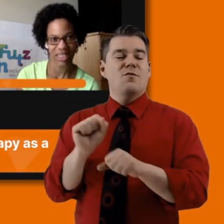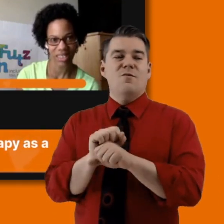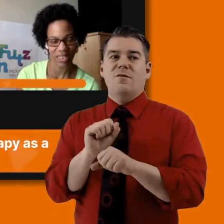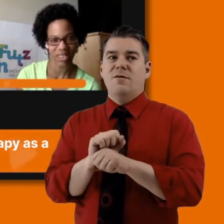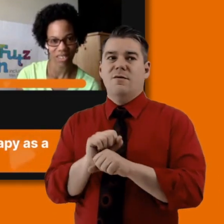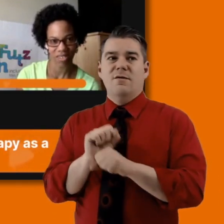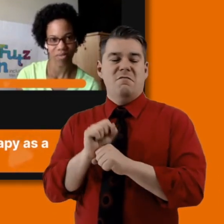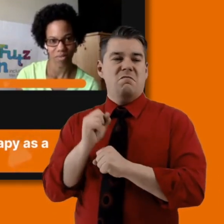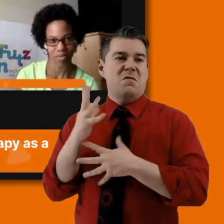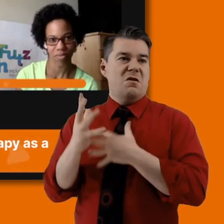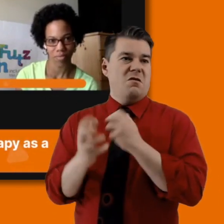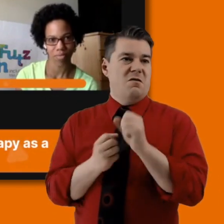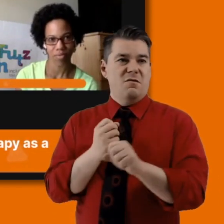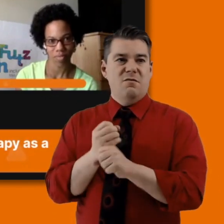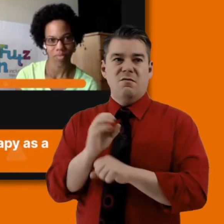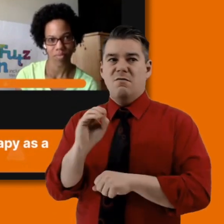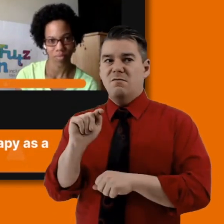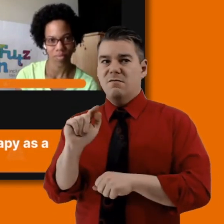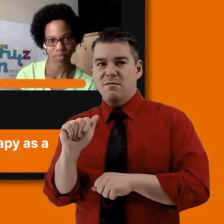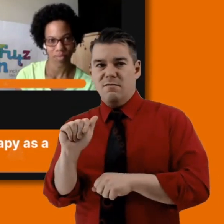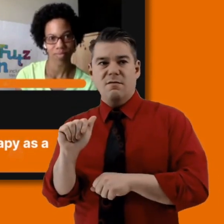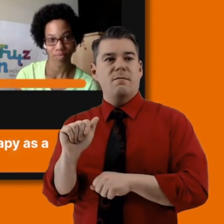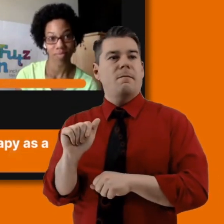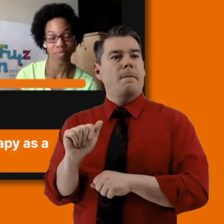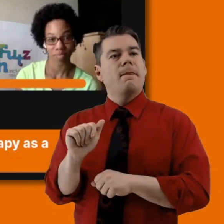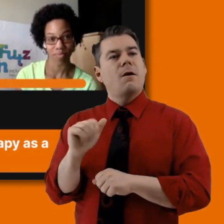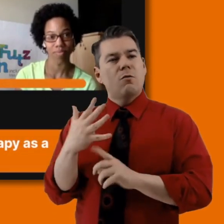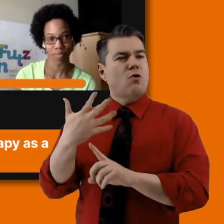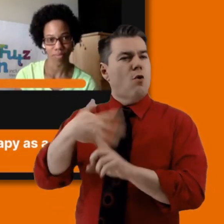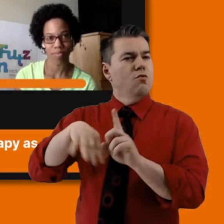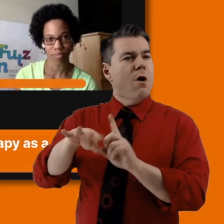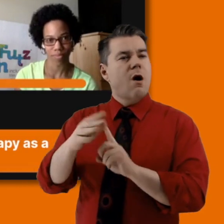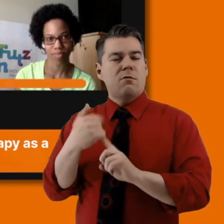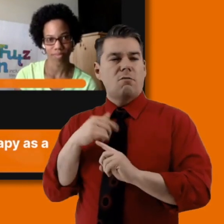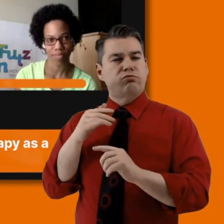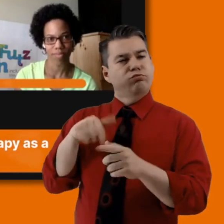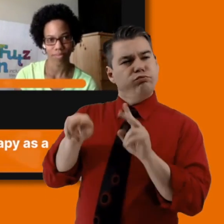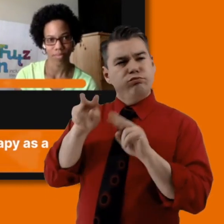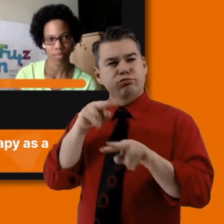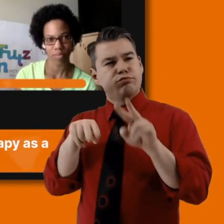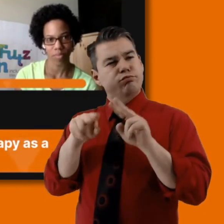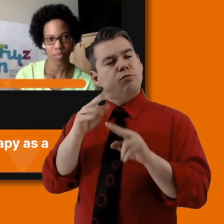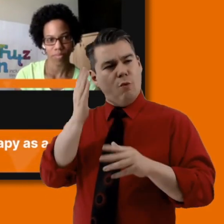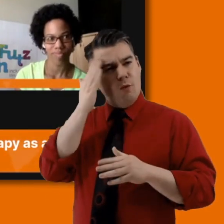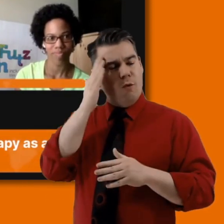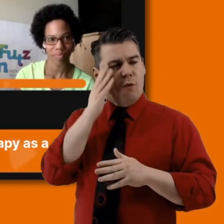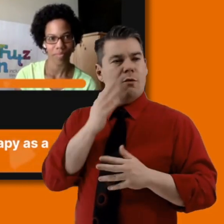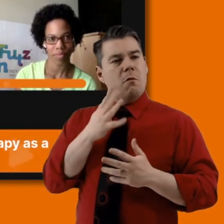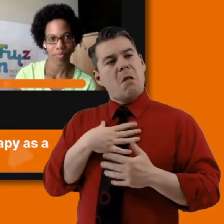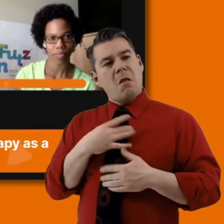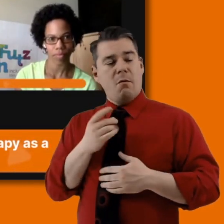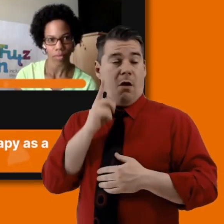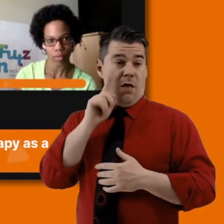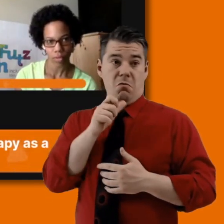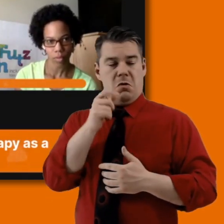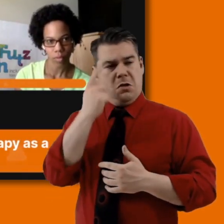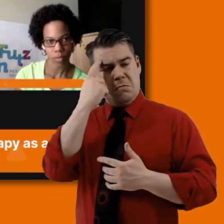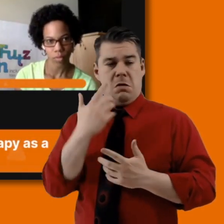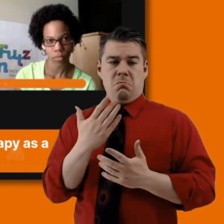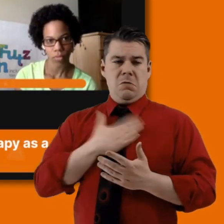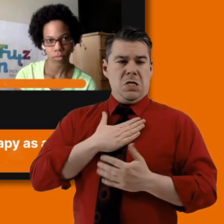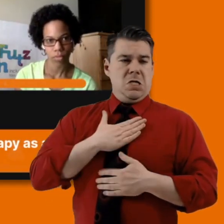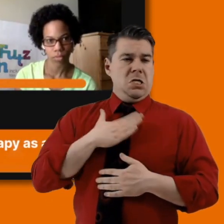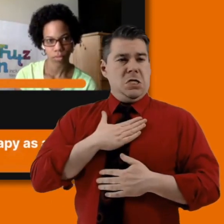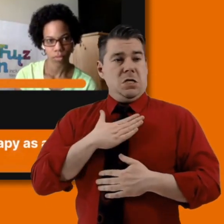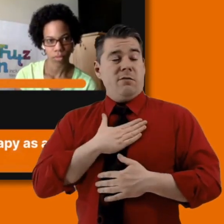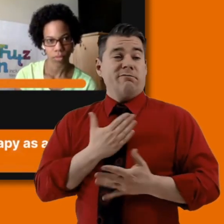years and years as an OTA. And so I was always around it, and I always liked it, but I never really thought it was for me. And then when